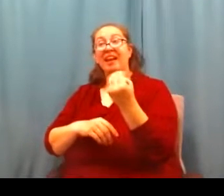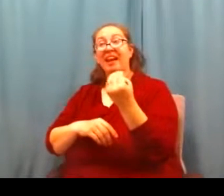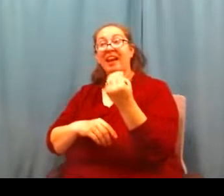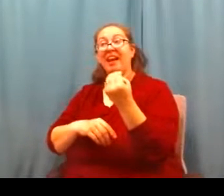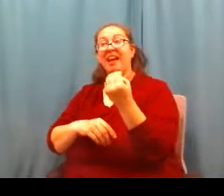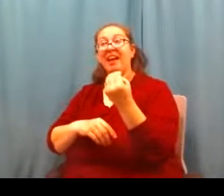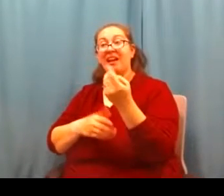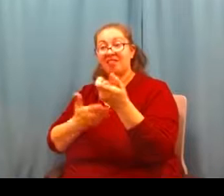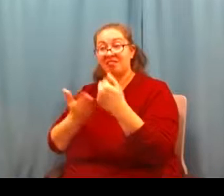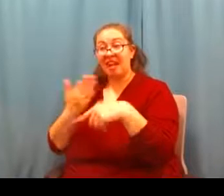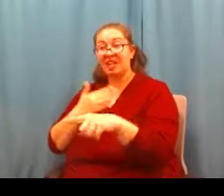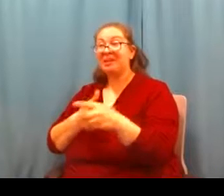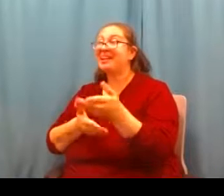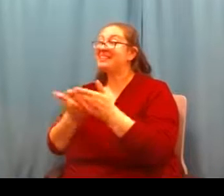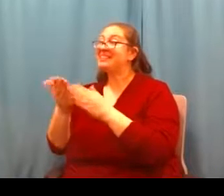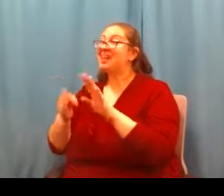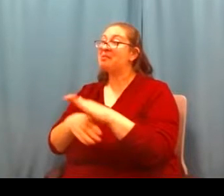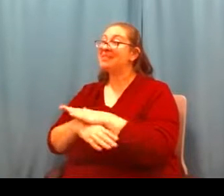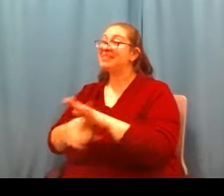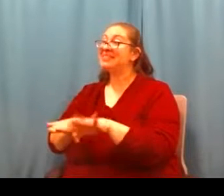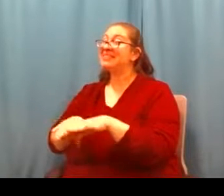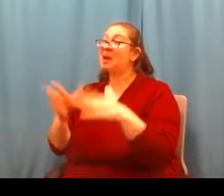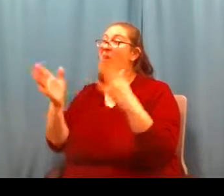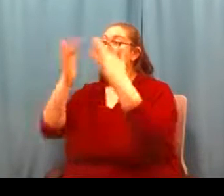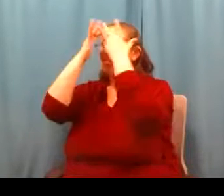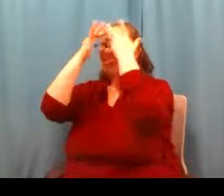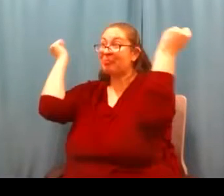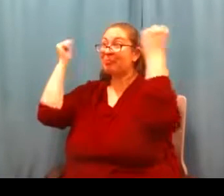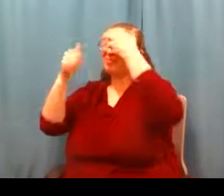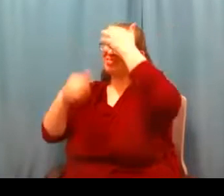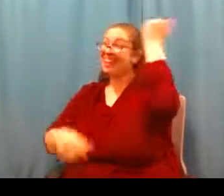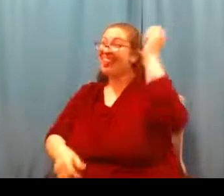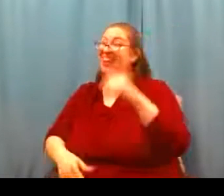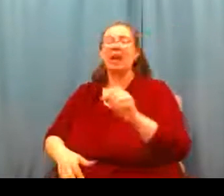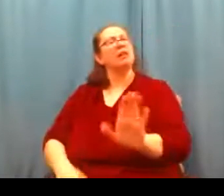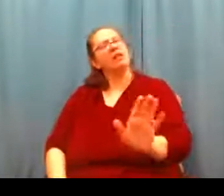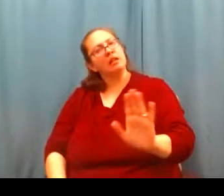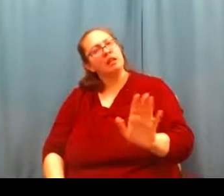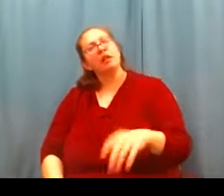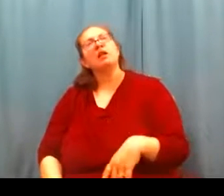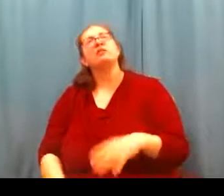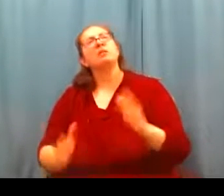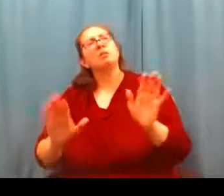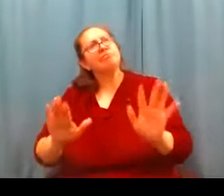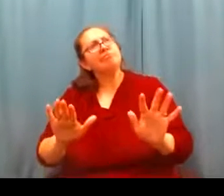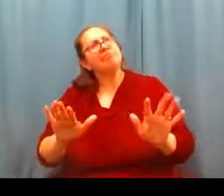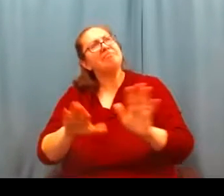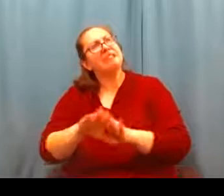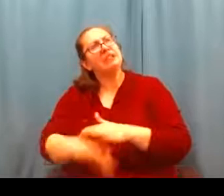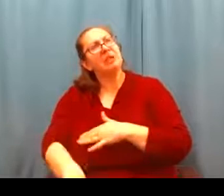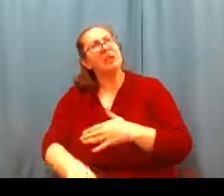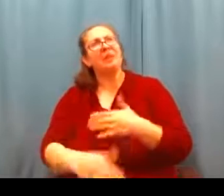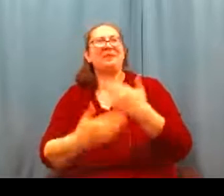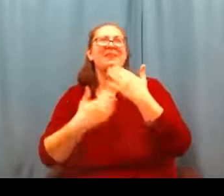some businesses are able to open. Go slow. Thank you all. Appreciate you tuning in tonight. Thanks.